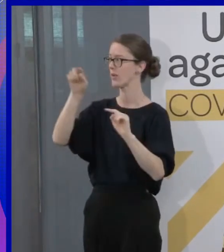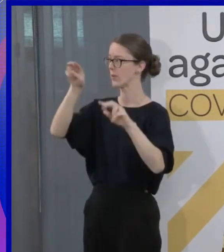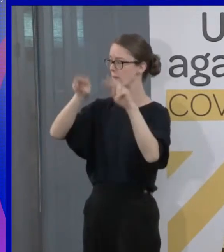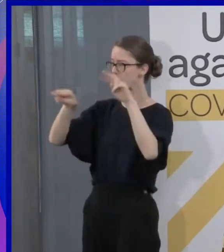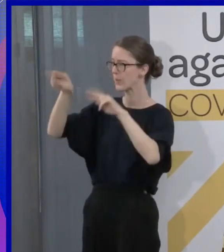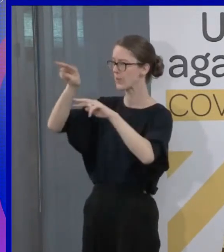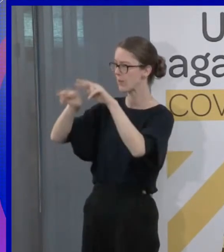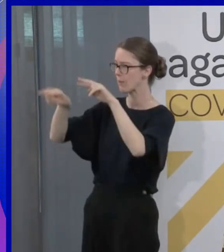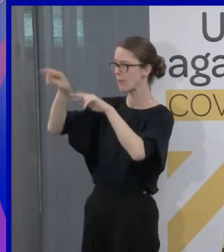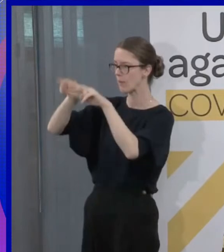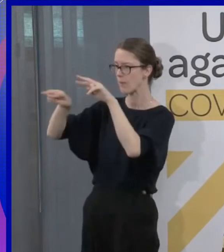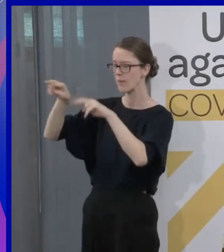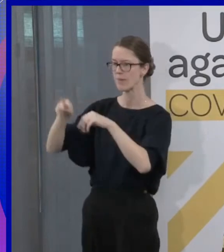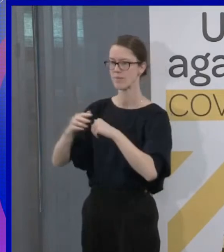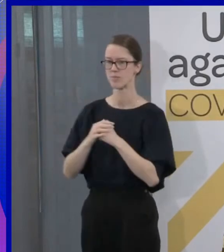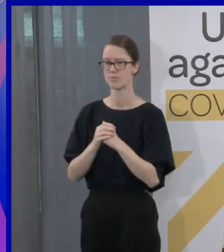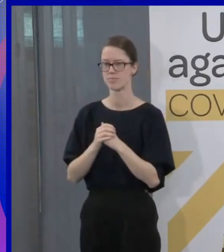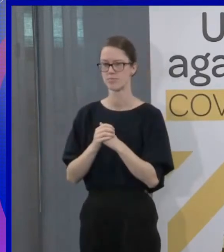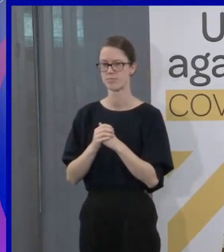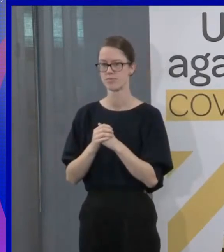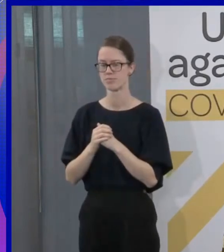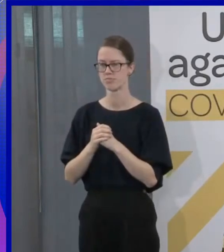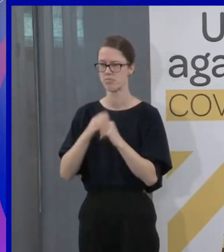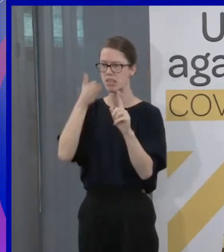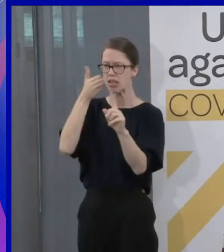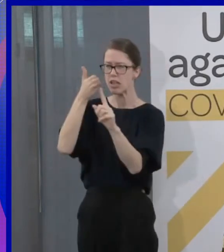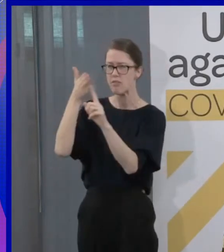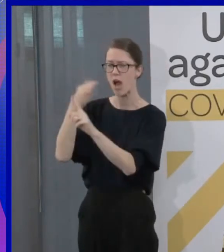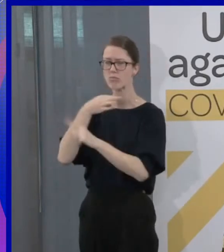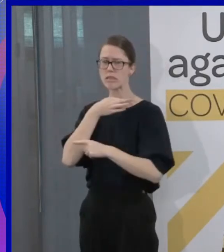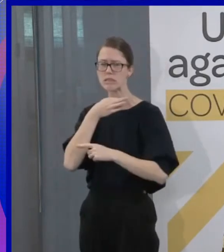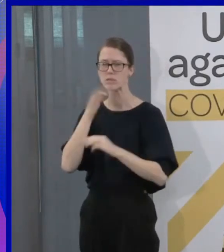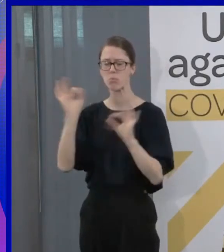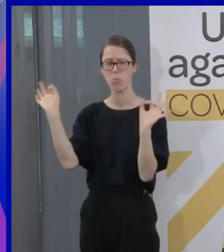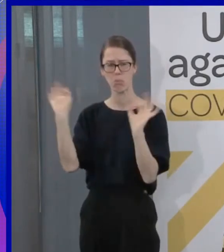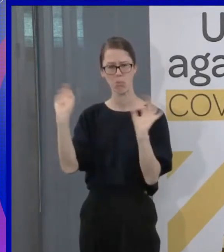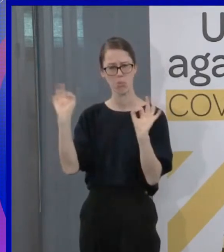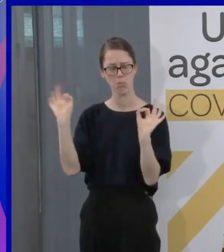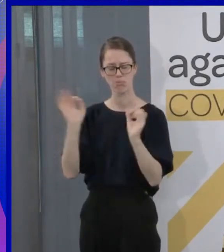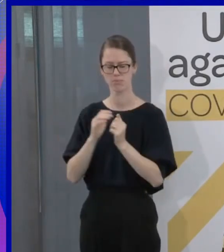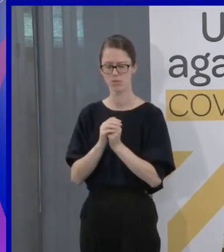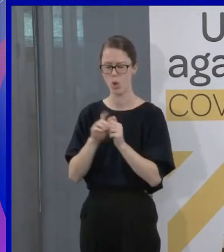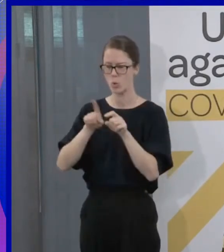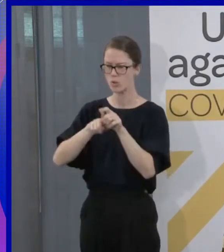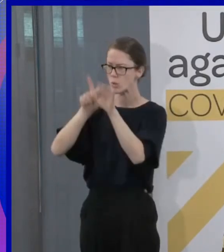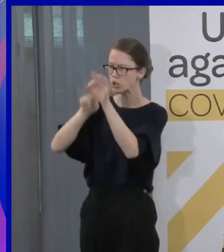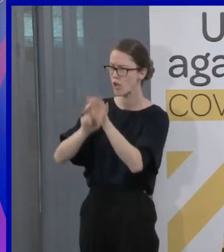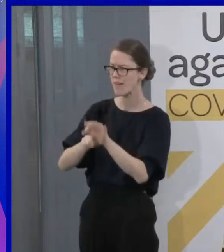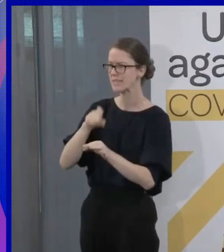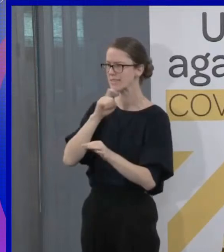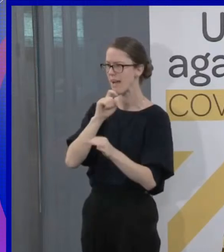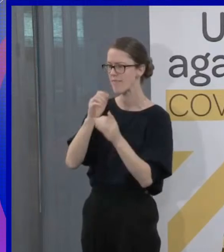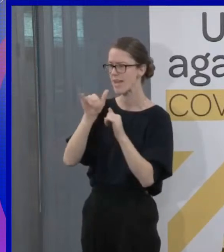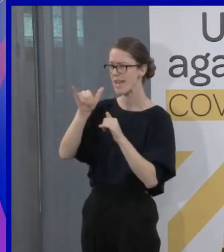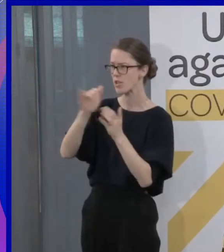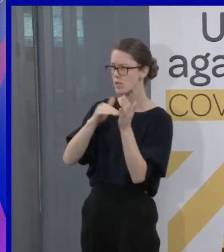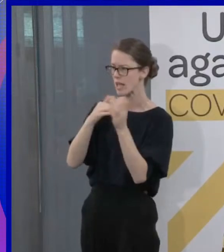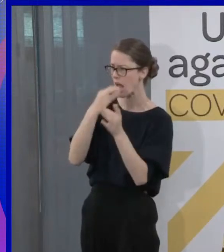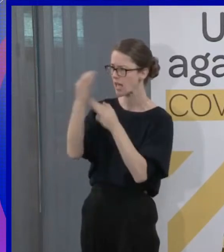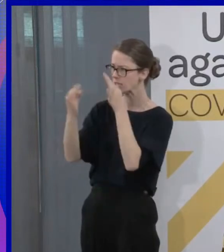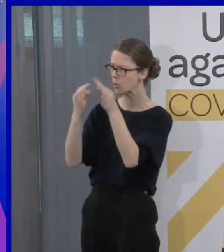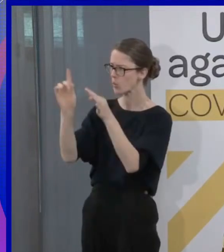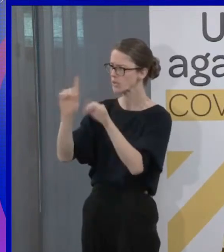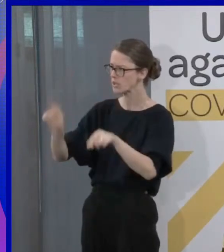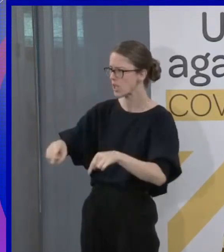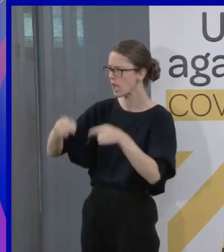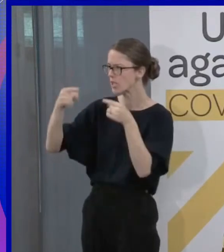that audit of that. It didn't identify any particular concerns. They also did a survey of Air New Zealand staff to find out what the challenges were